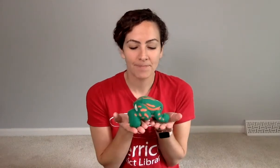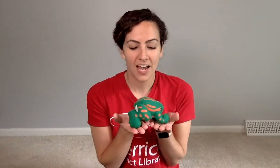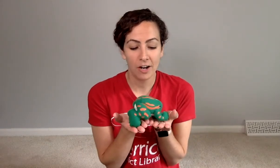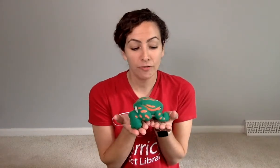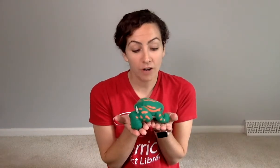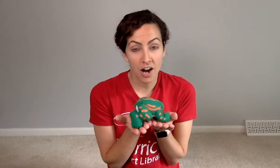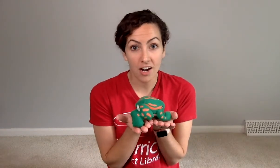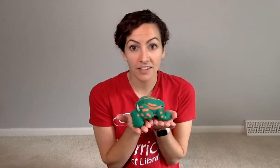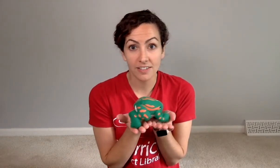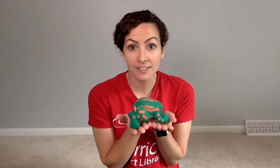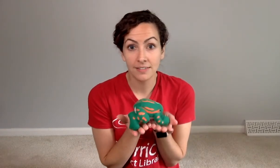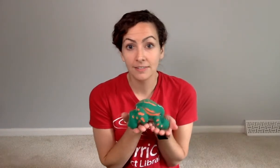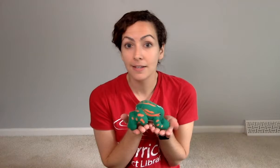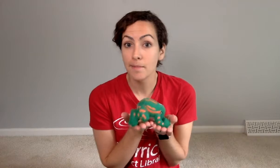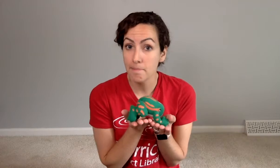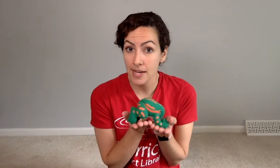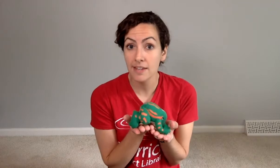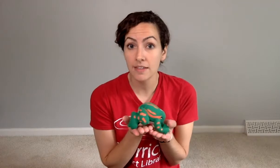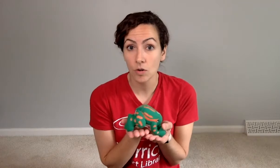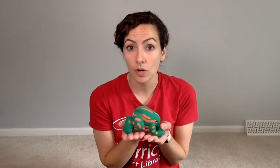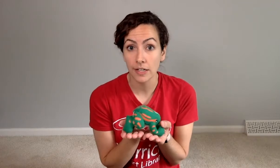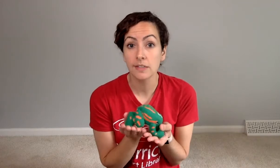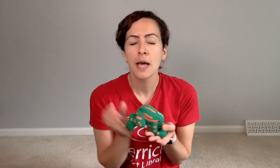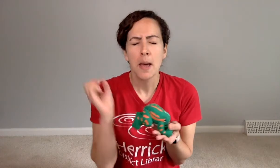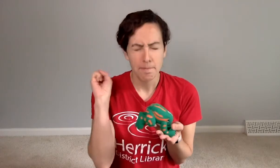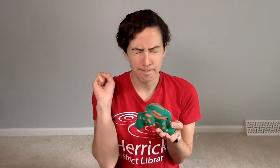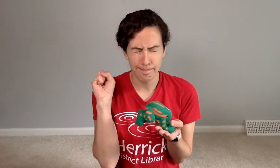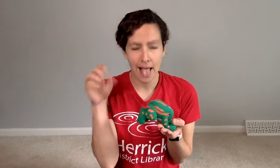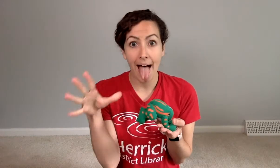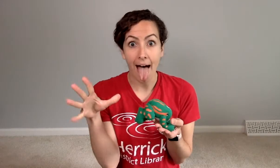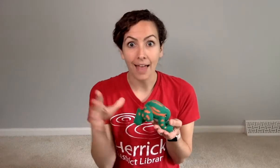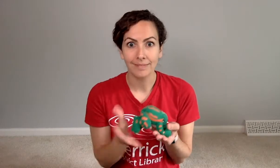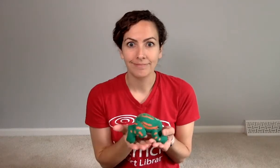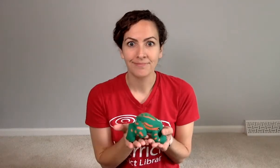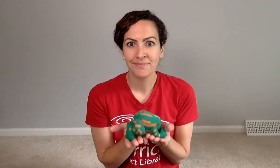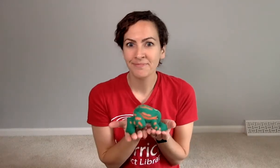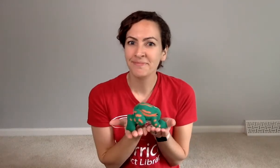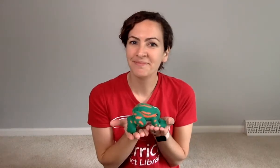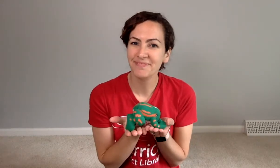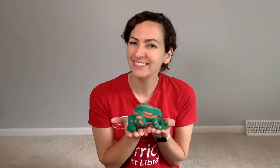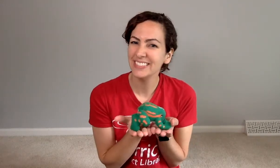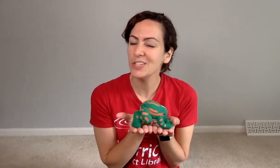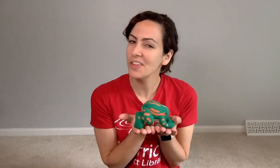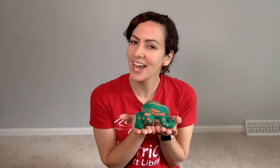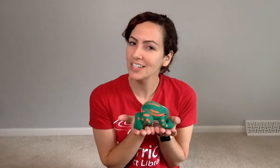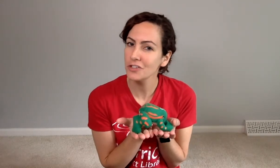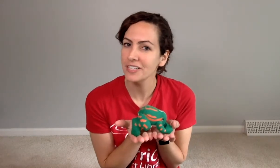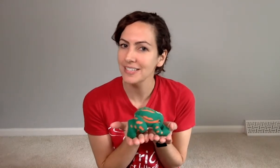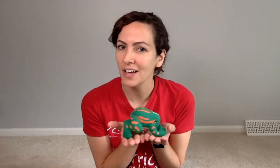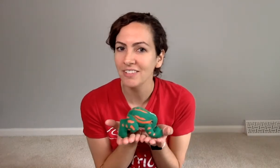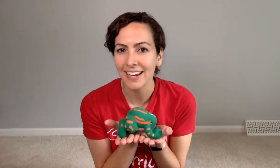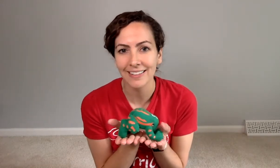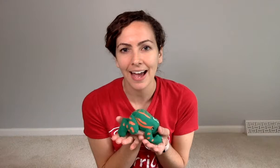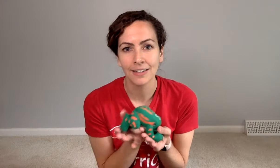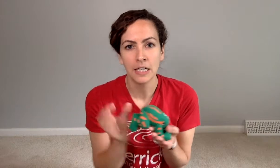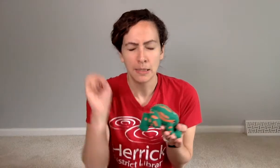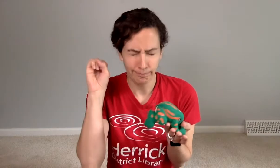how frogs make the noise eh. Do they actually sound like that?